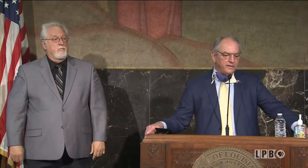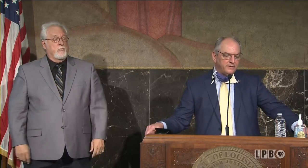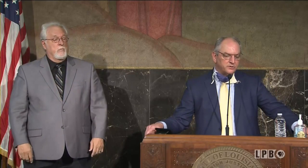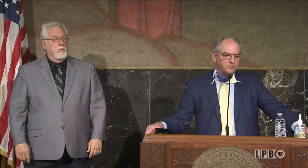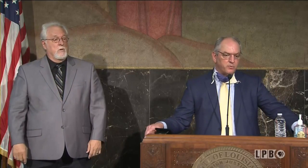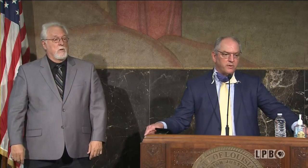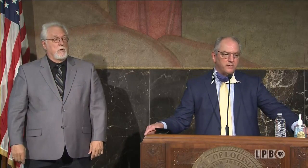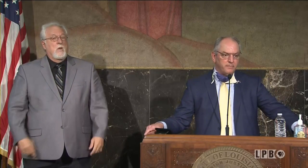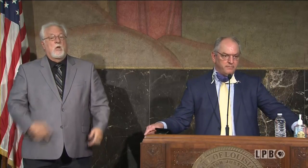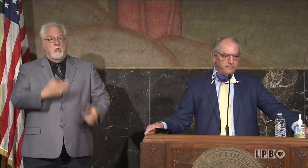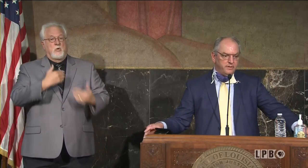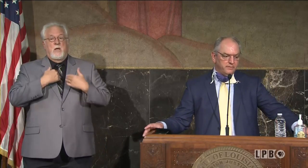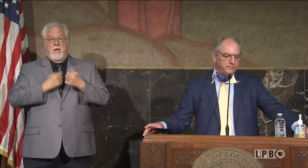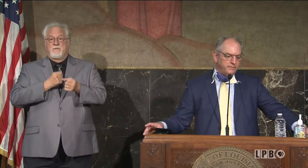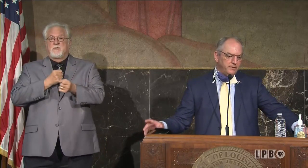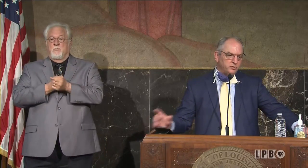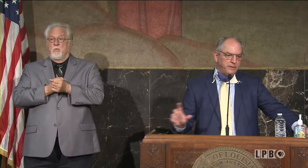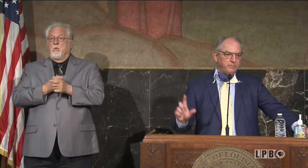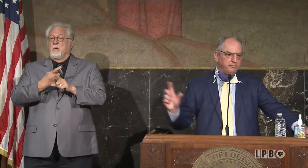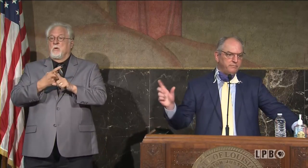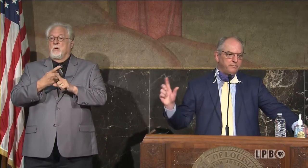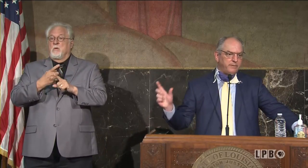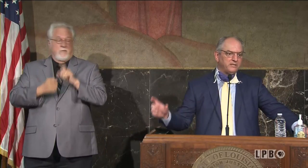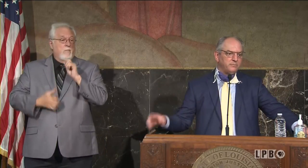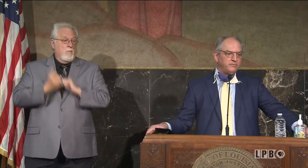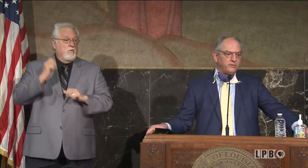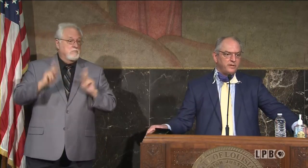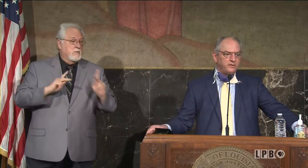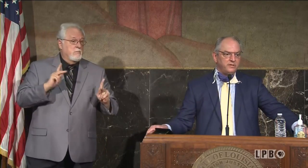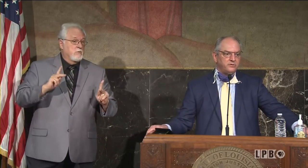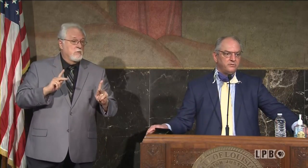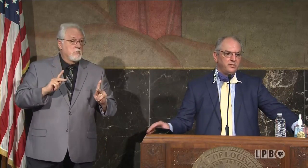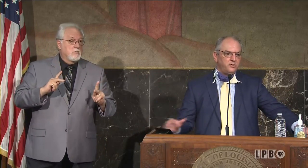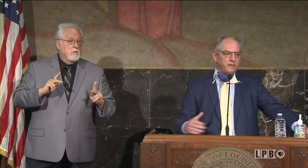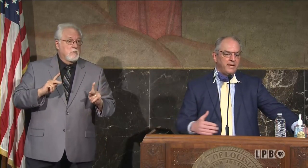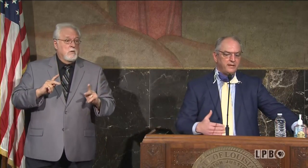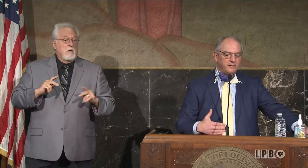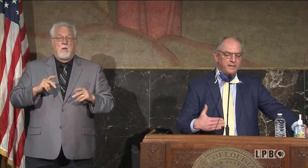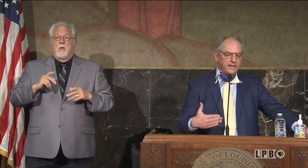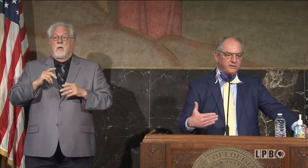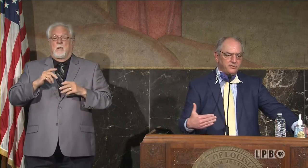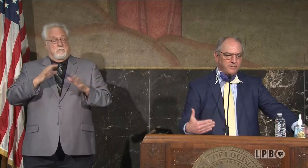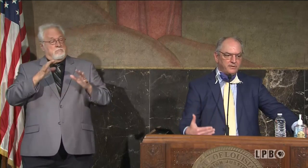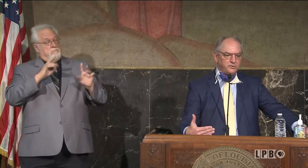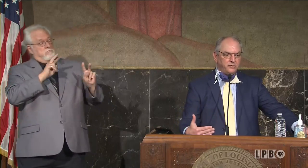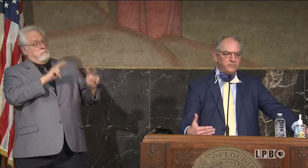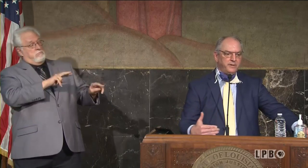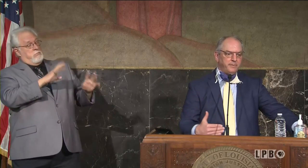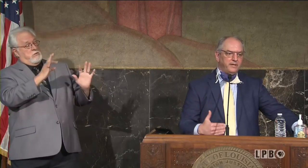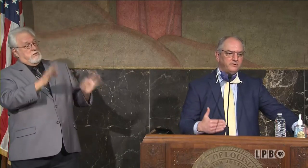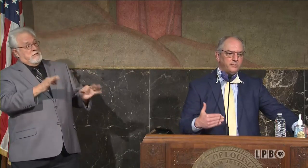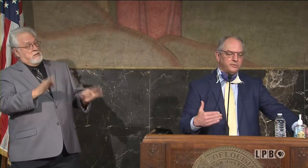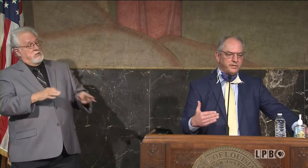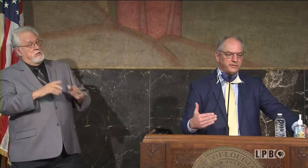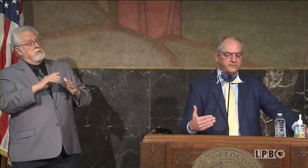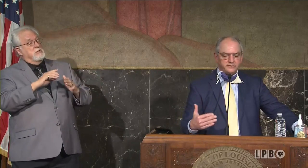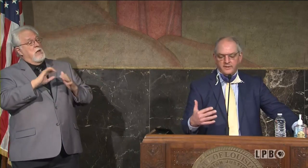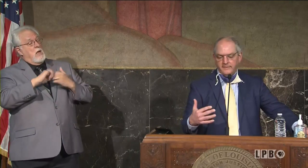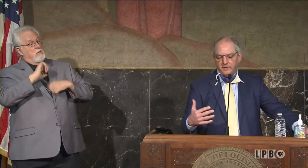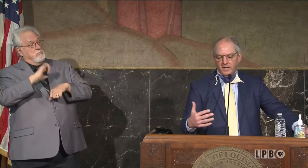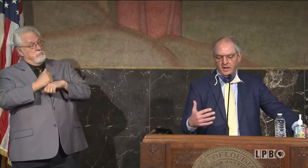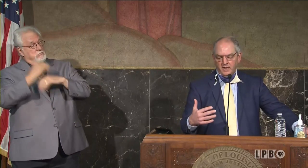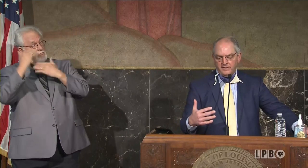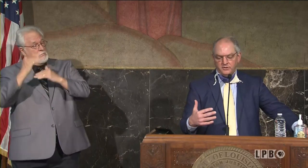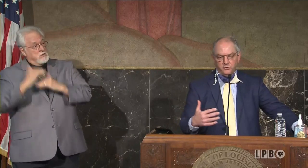have the support of the most people possible for the decisions that you make and the mitigation measures you put in place and the